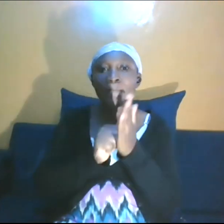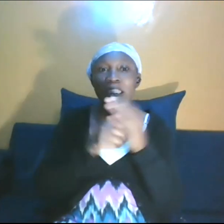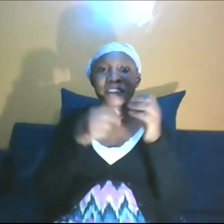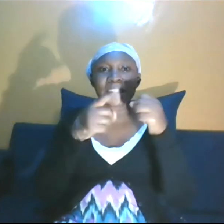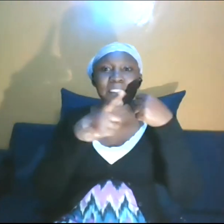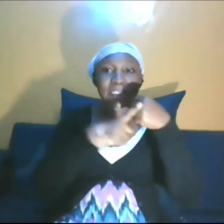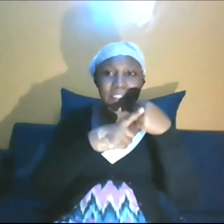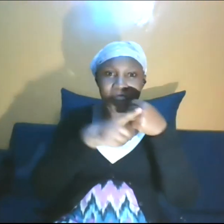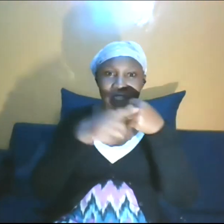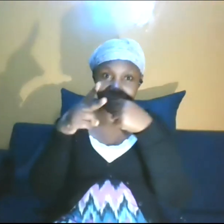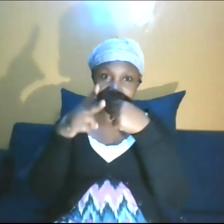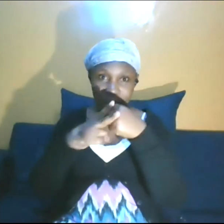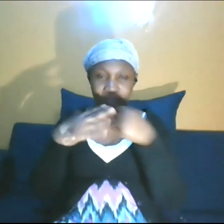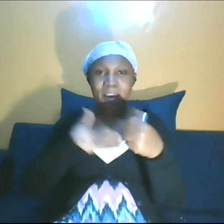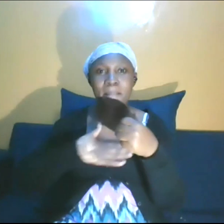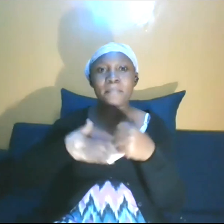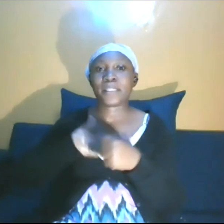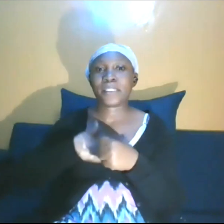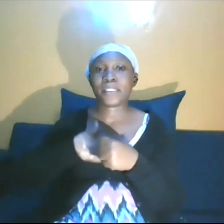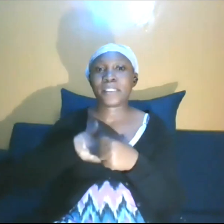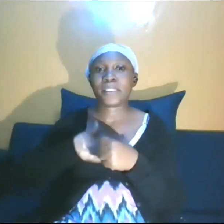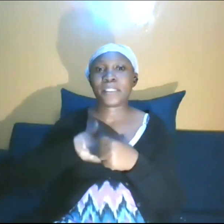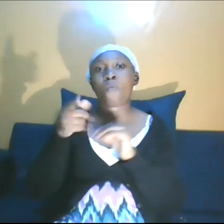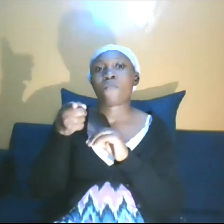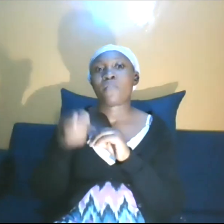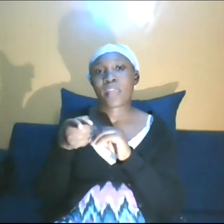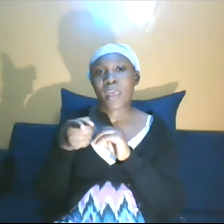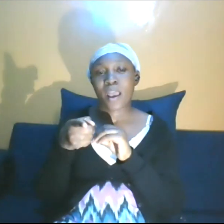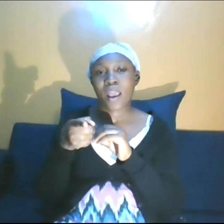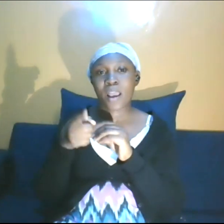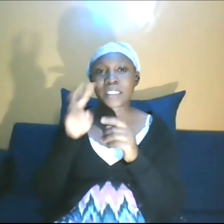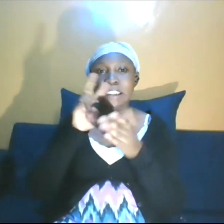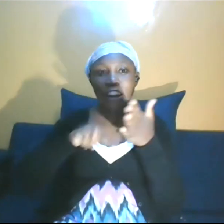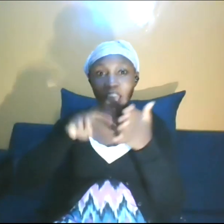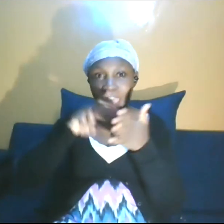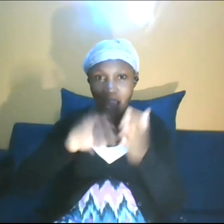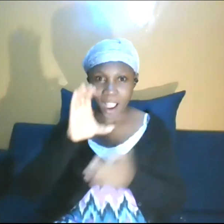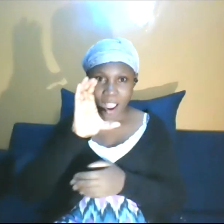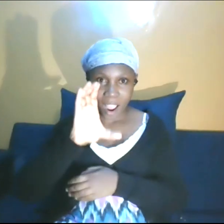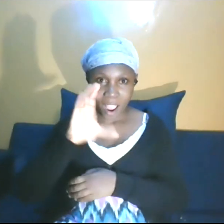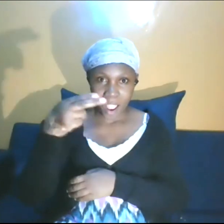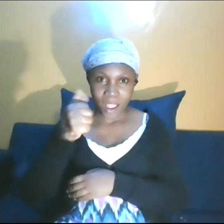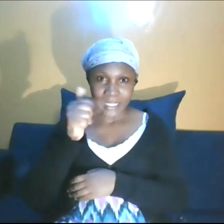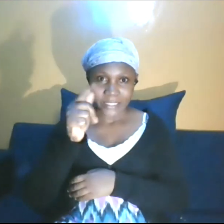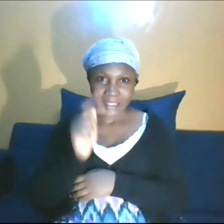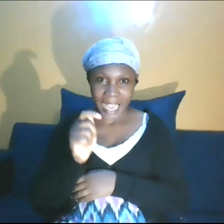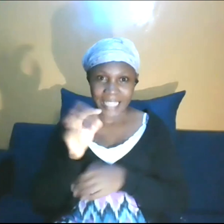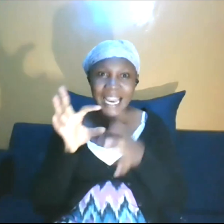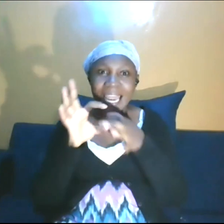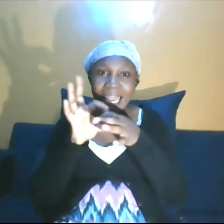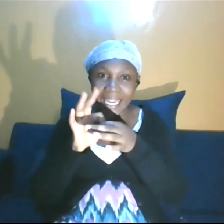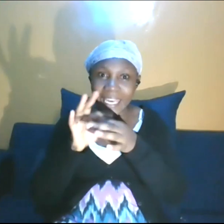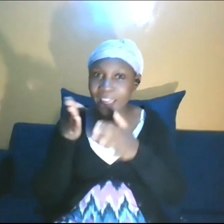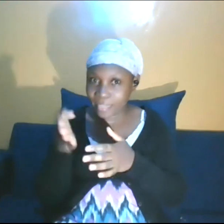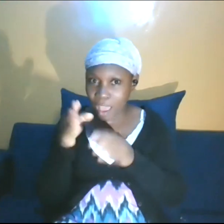page 6 and 7 of the collaborative page. Check on chat, the link is there. Go on page 6 and 7 and